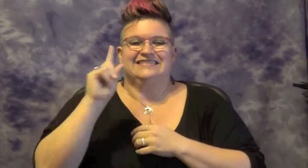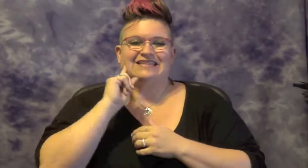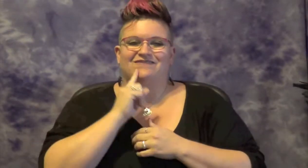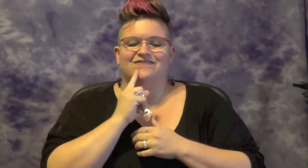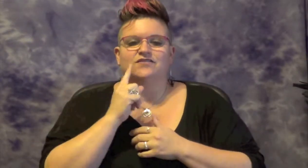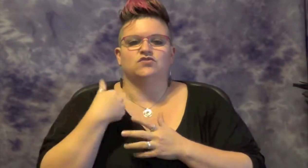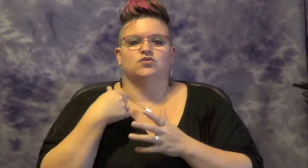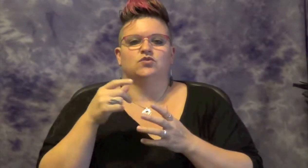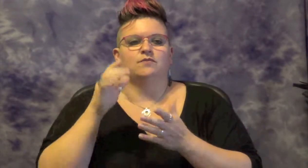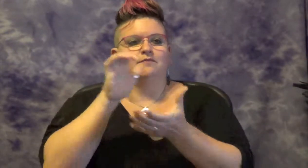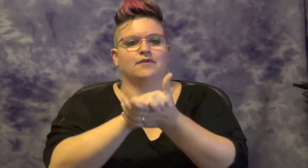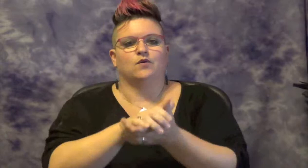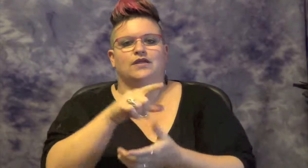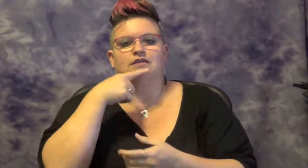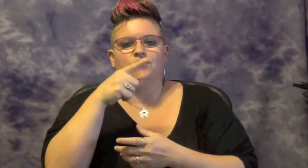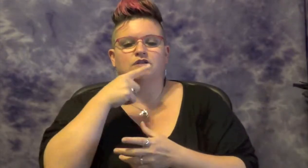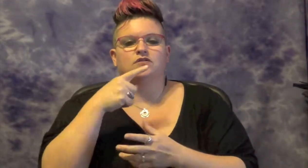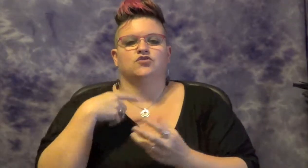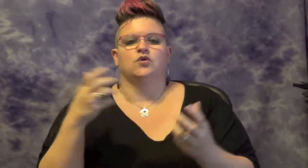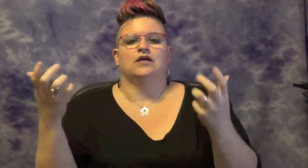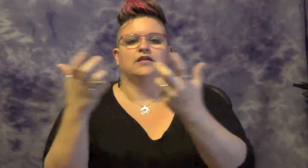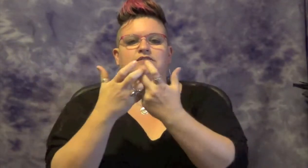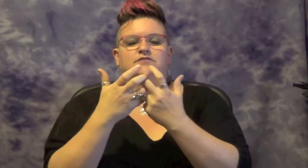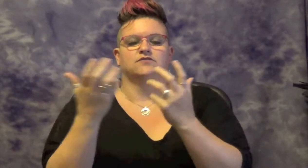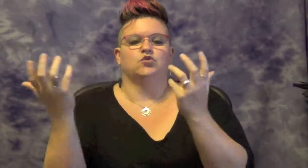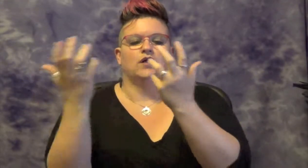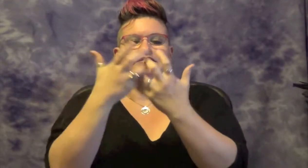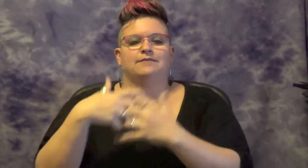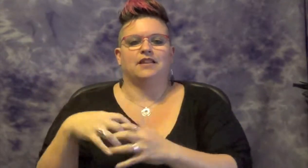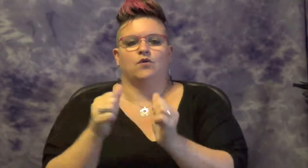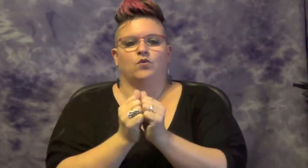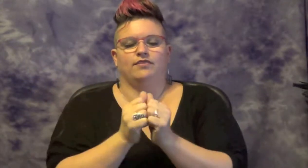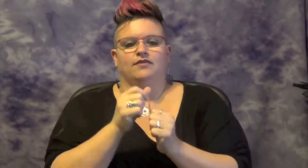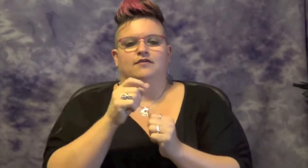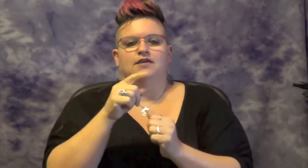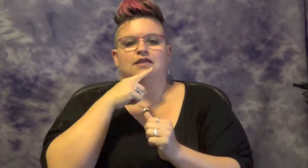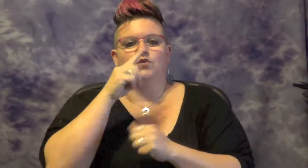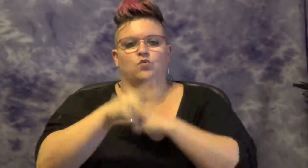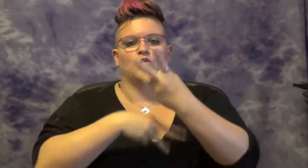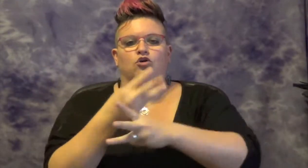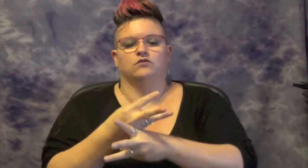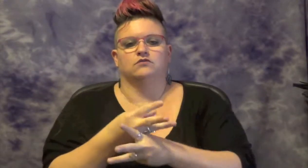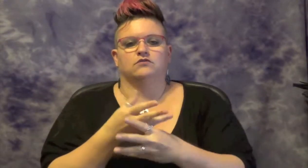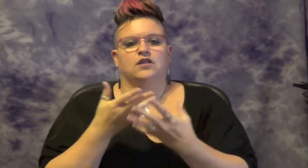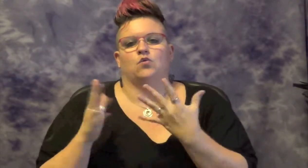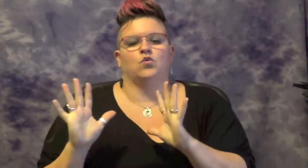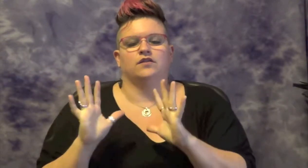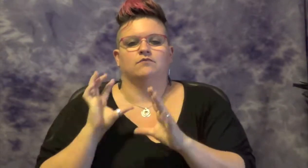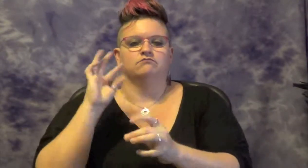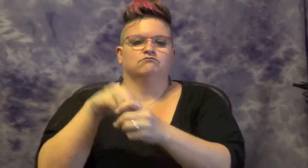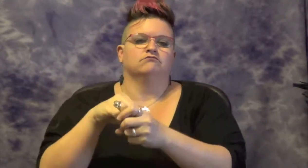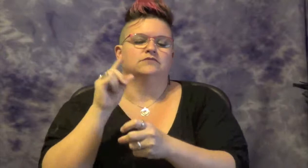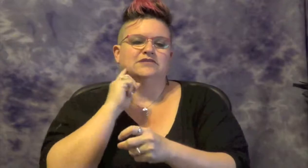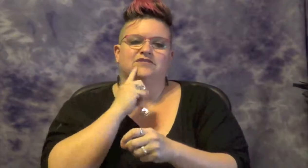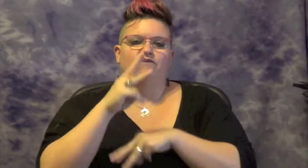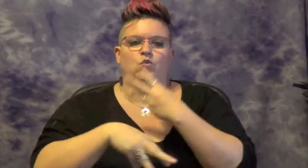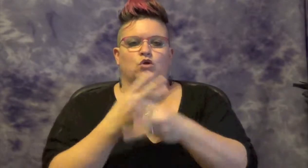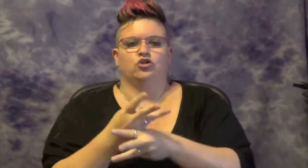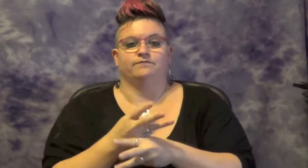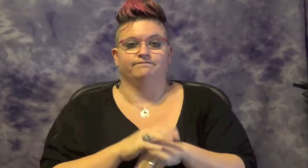view want deaf people to marry hearing people so that they can assimilate better with the hearing world. They do